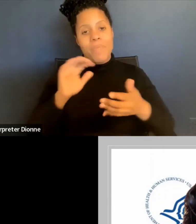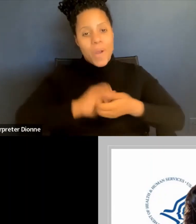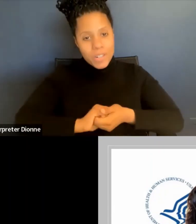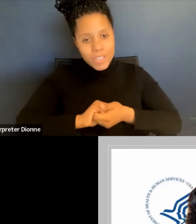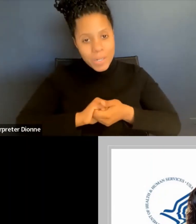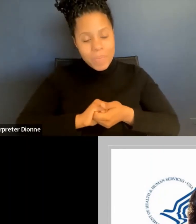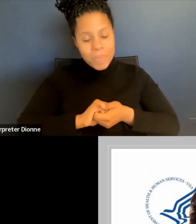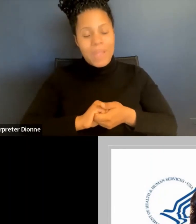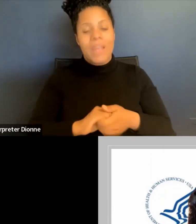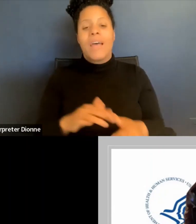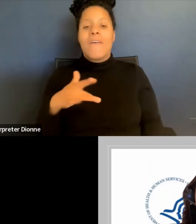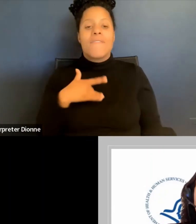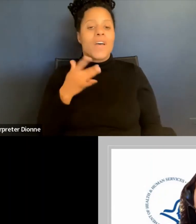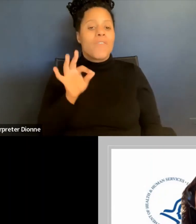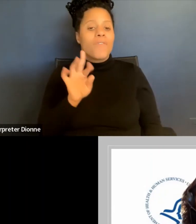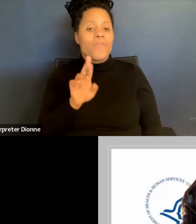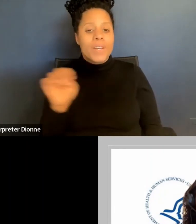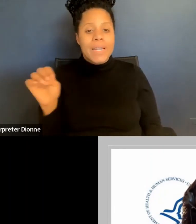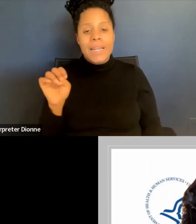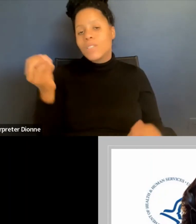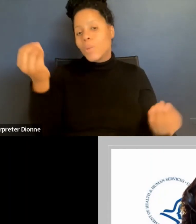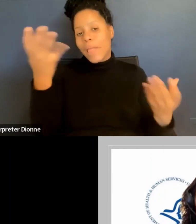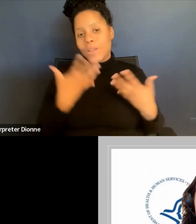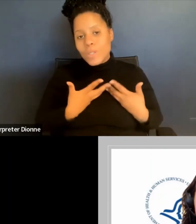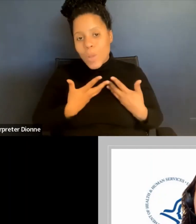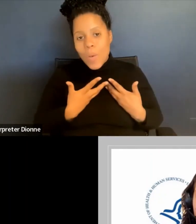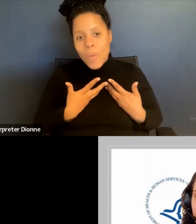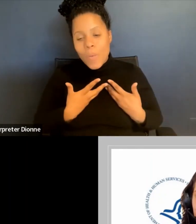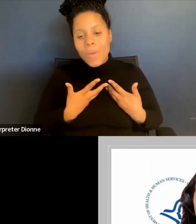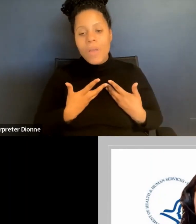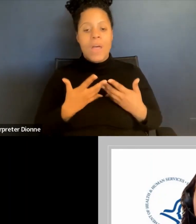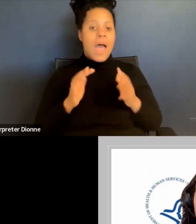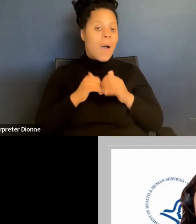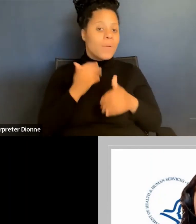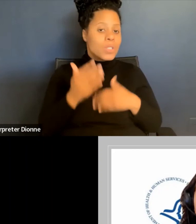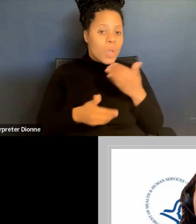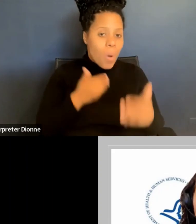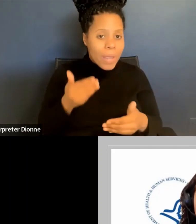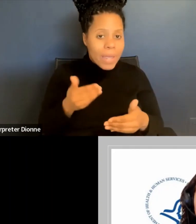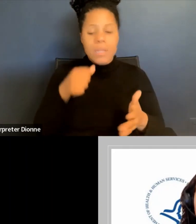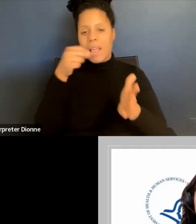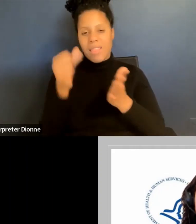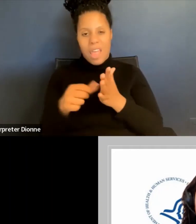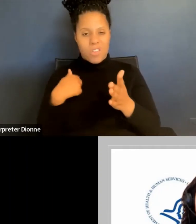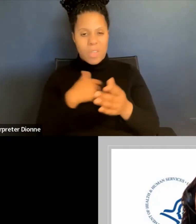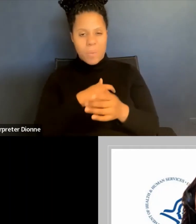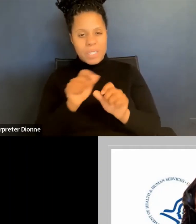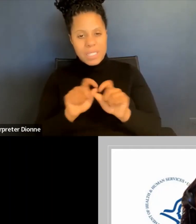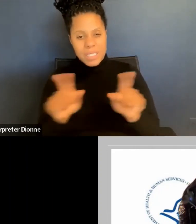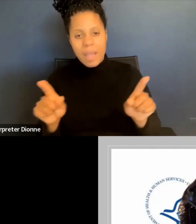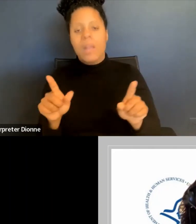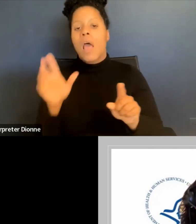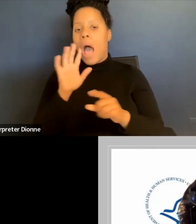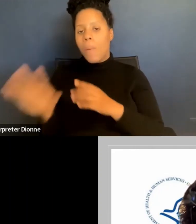let us know how it's going in the letter that we sent. And I think Anna put that in the chat.